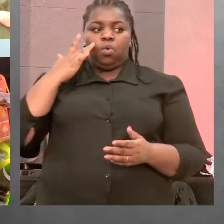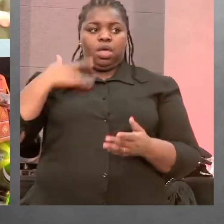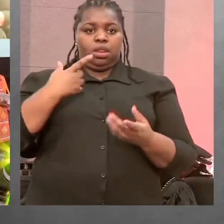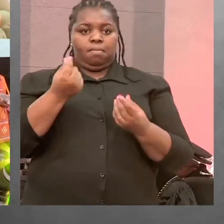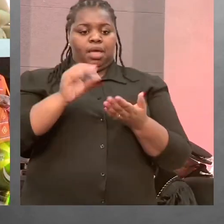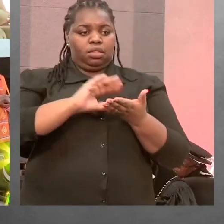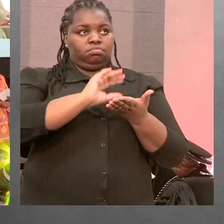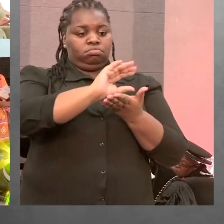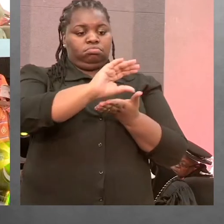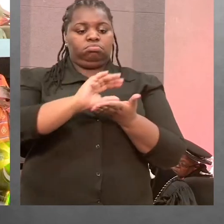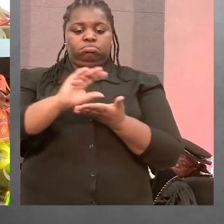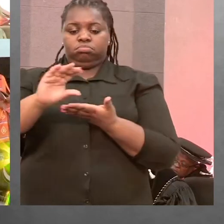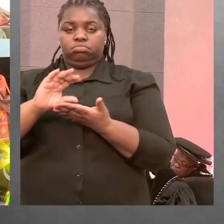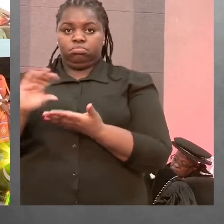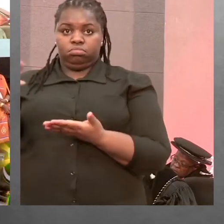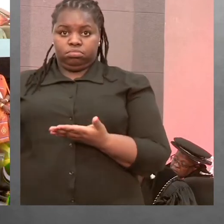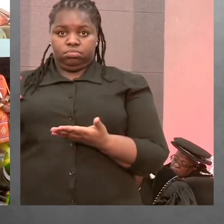funds,